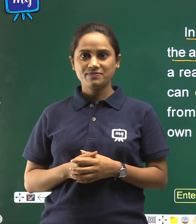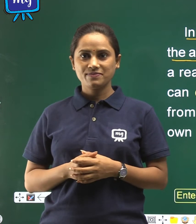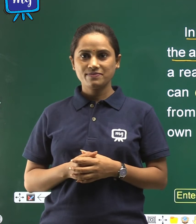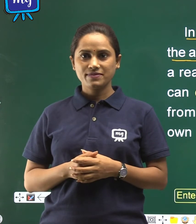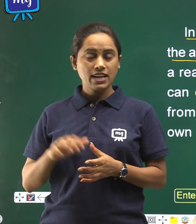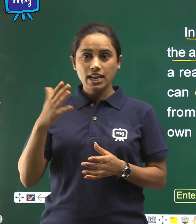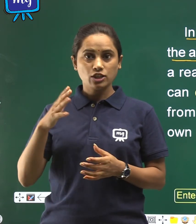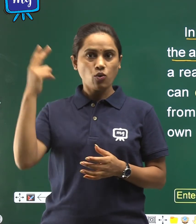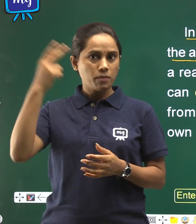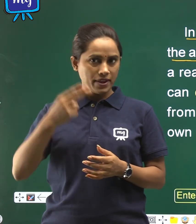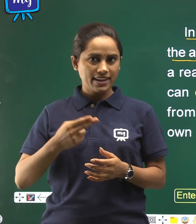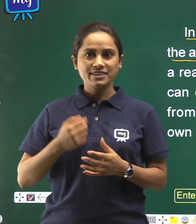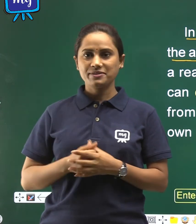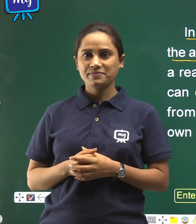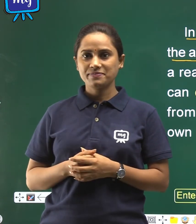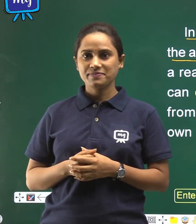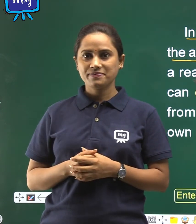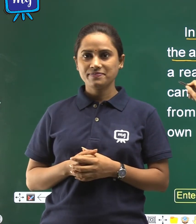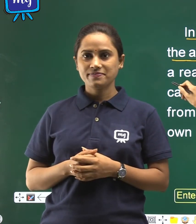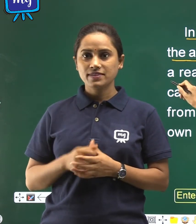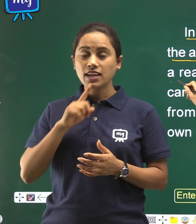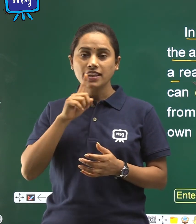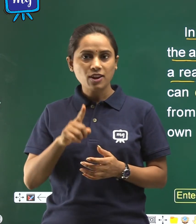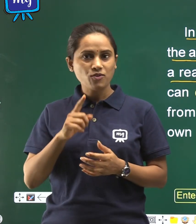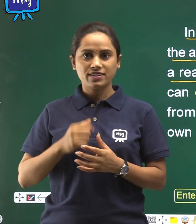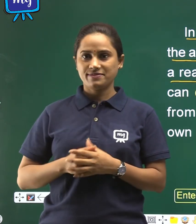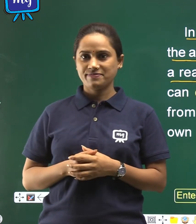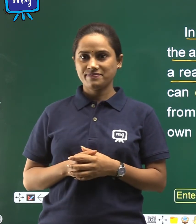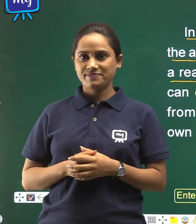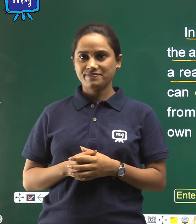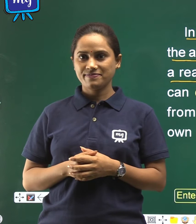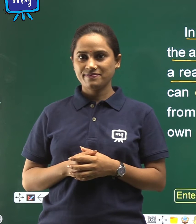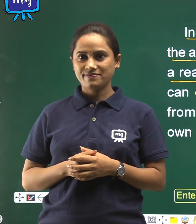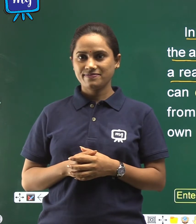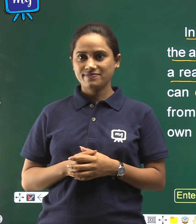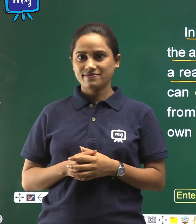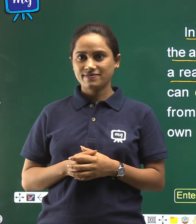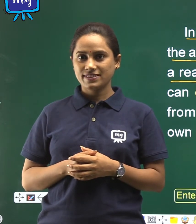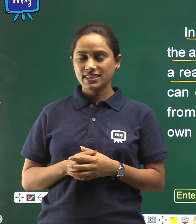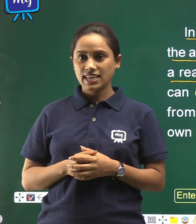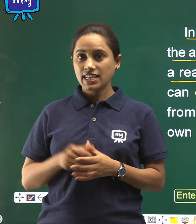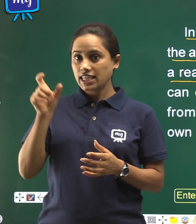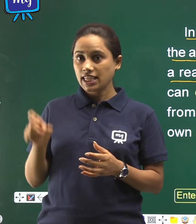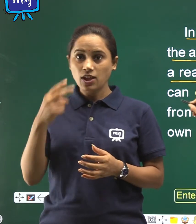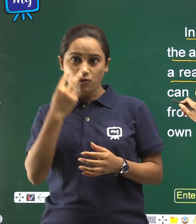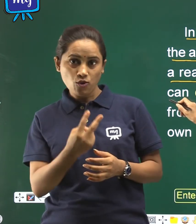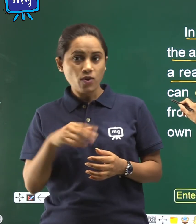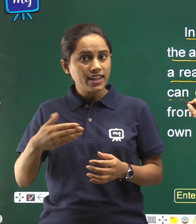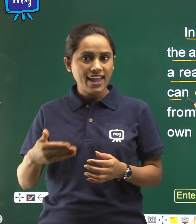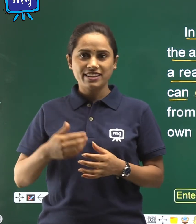does not paint a real one. The viewer can